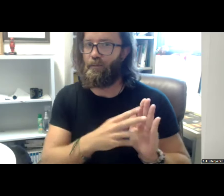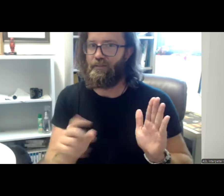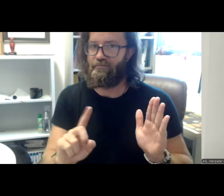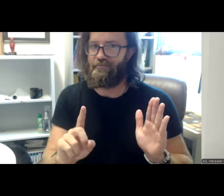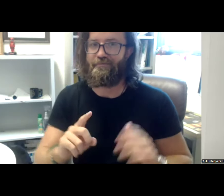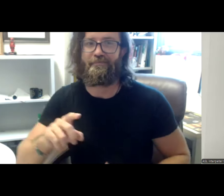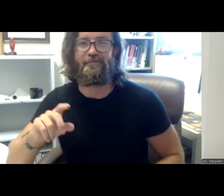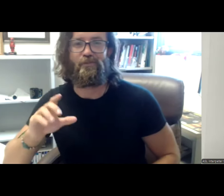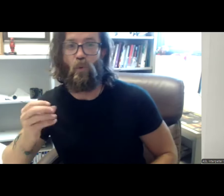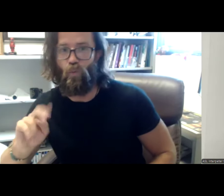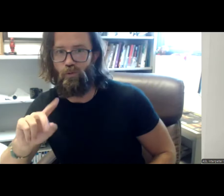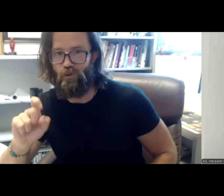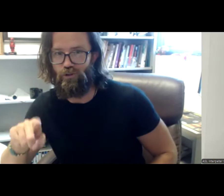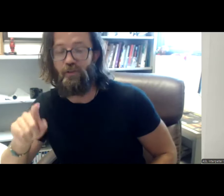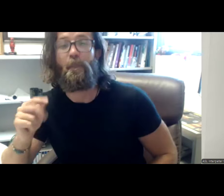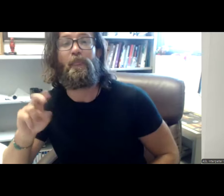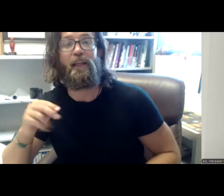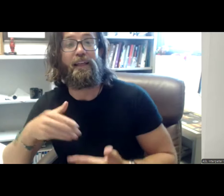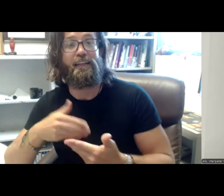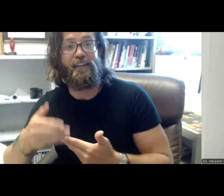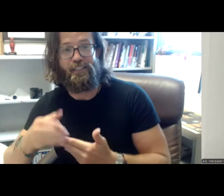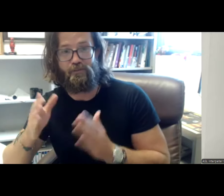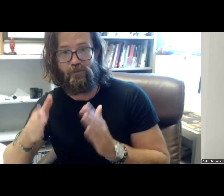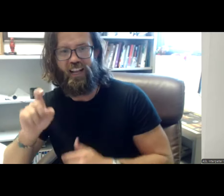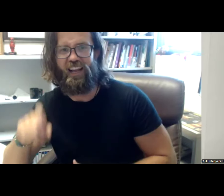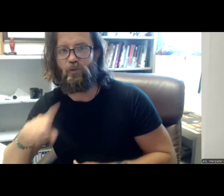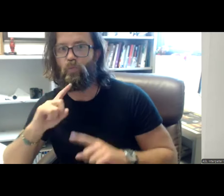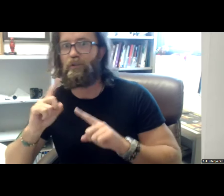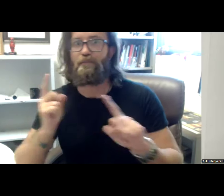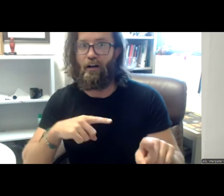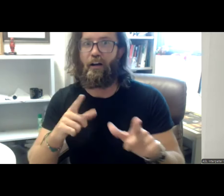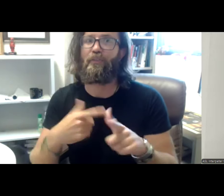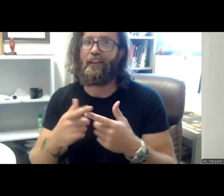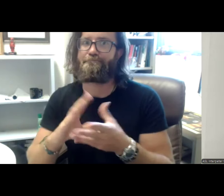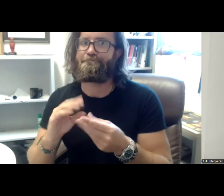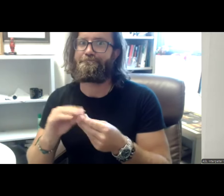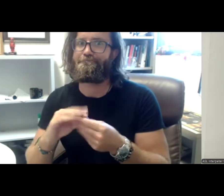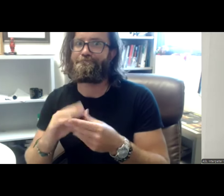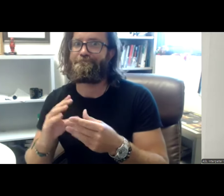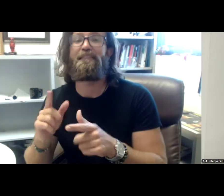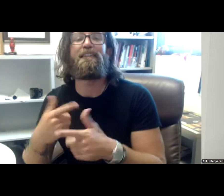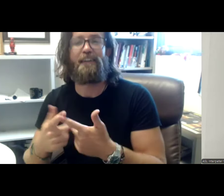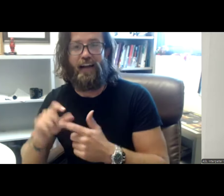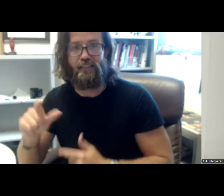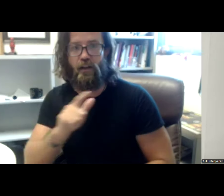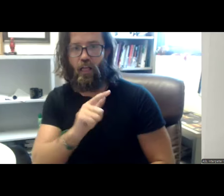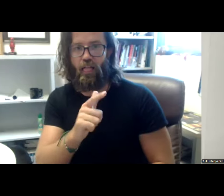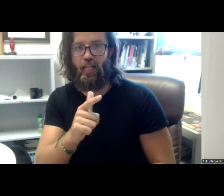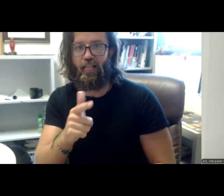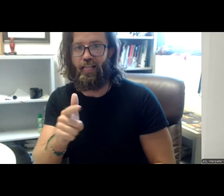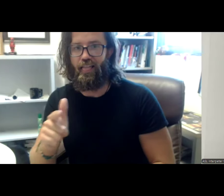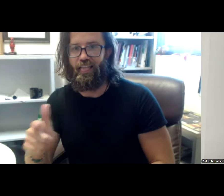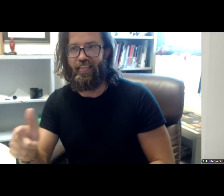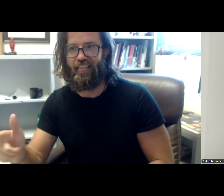questions. And you can't copy the same question. You need to create a new question. And then the following person after